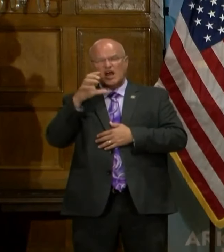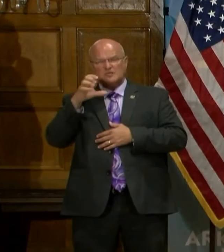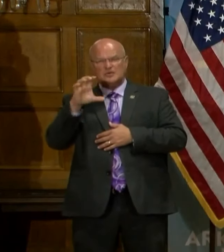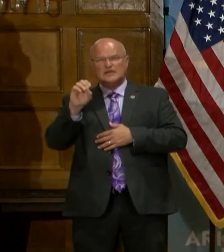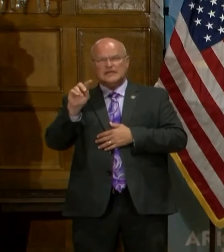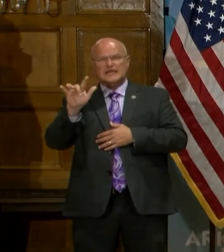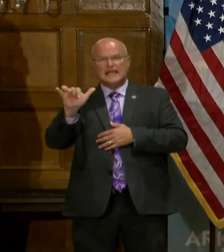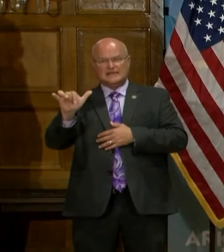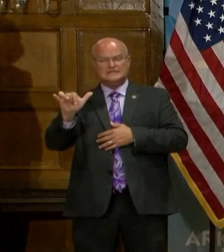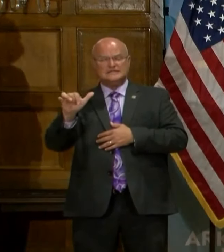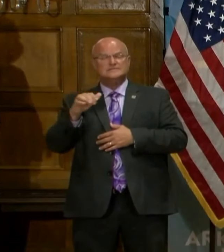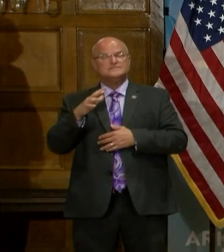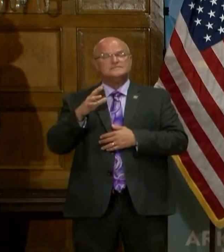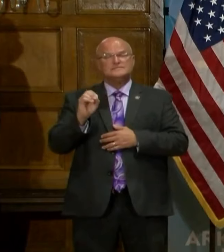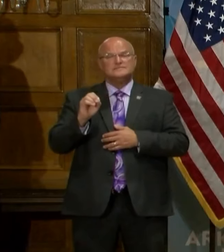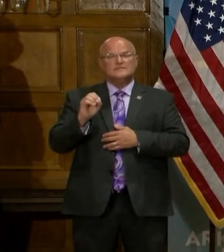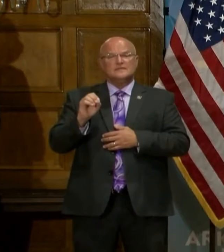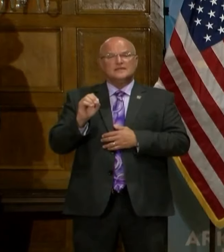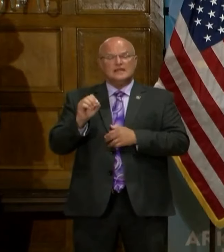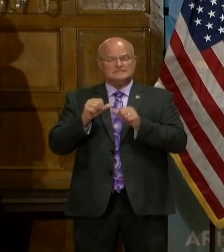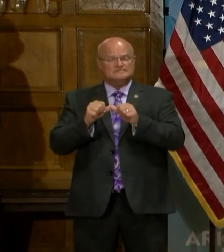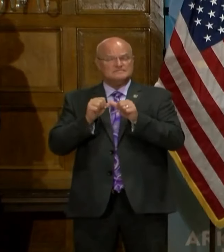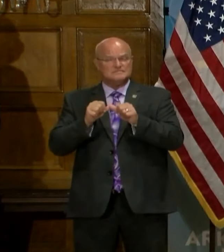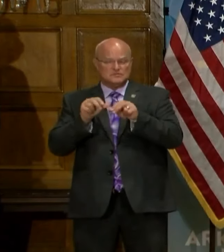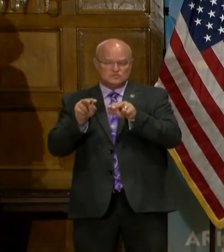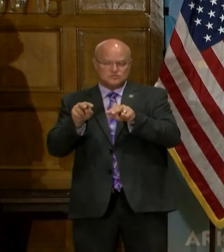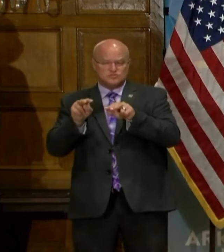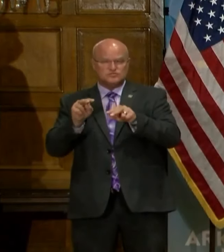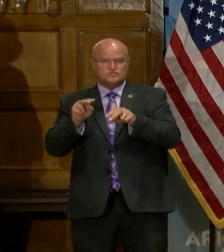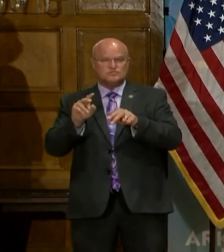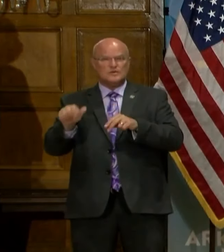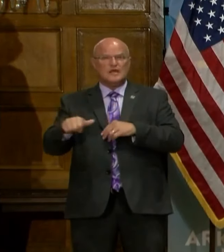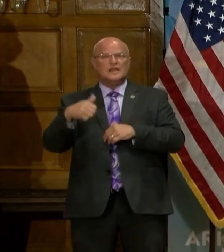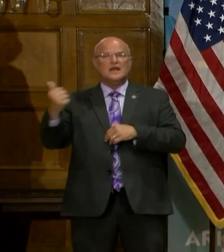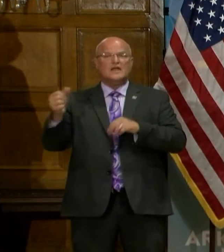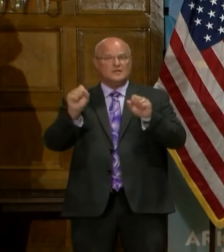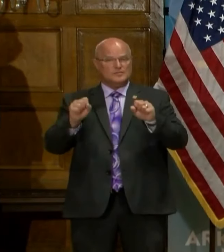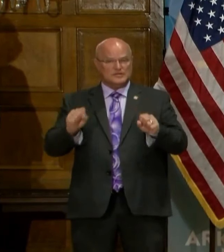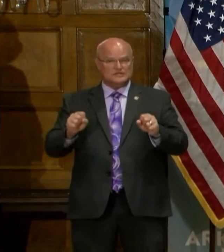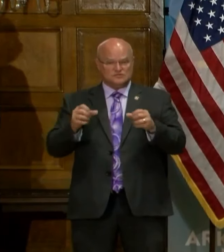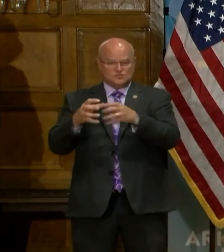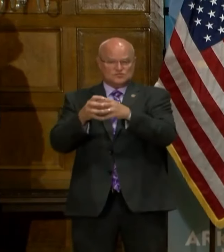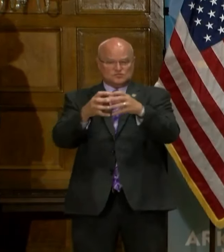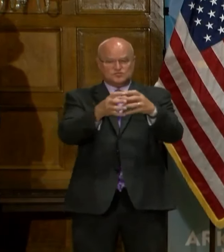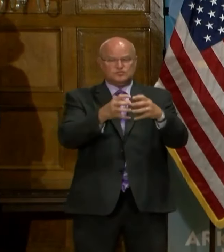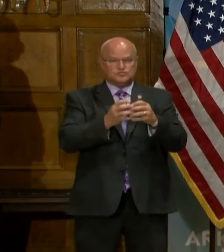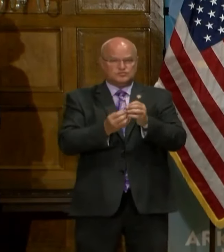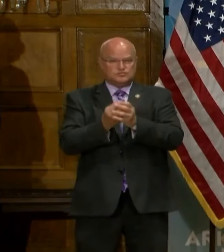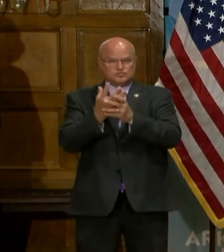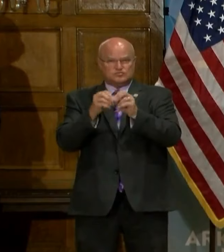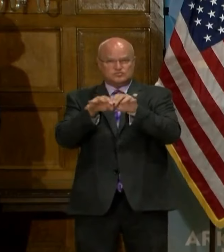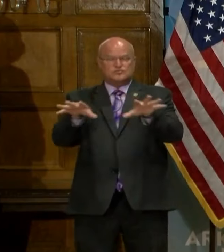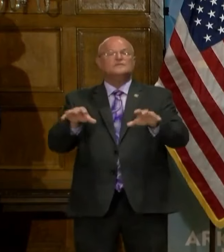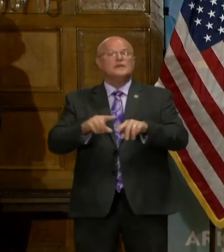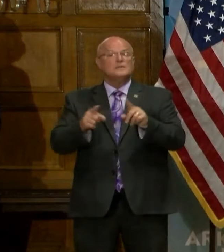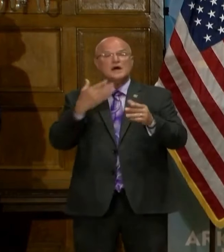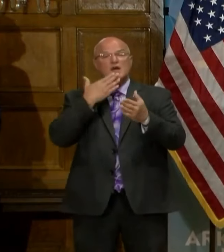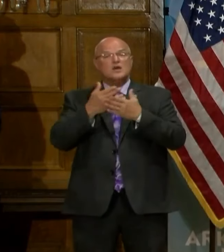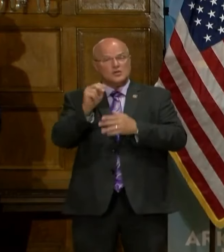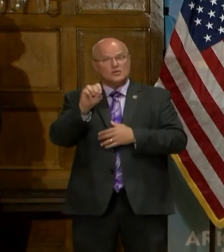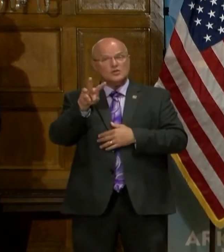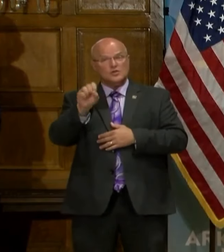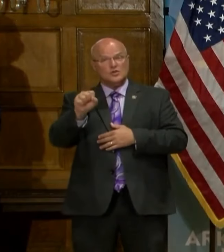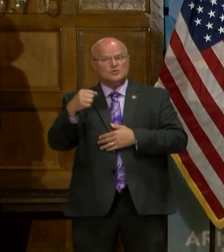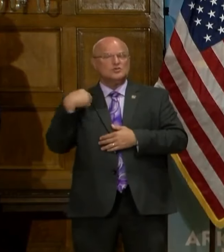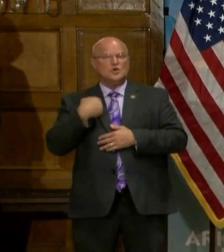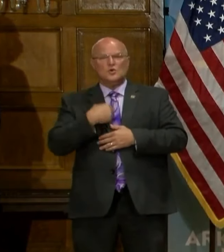Spring County, and continue to be vigilant about other potential clusters. But it is good news that we